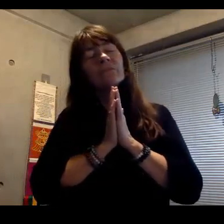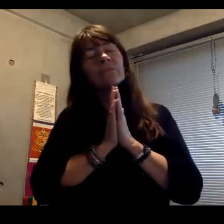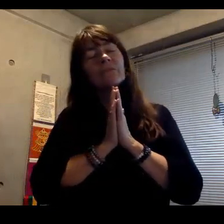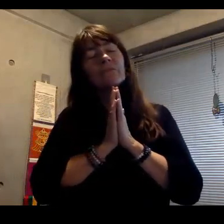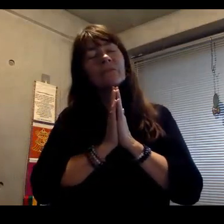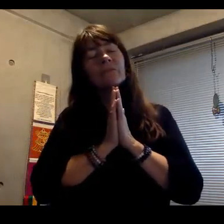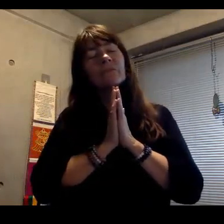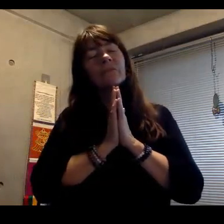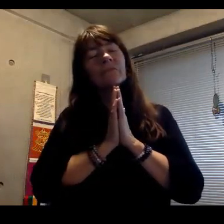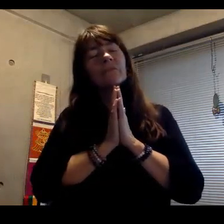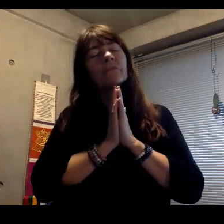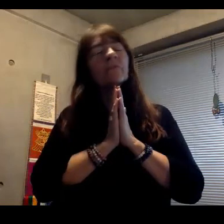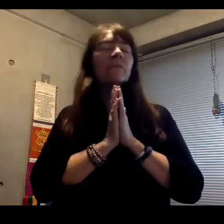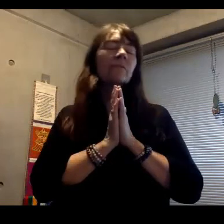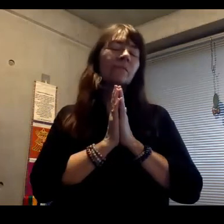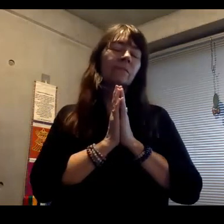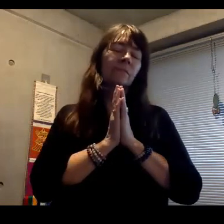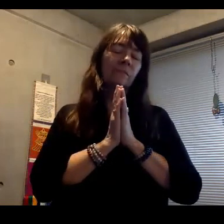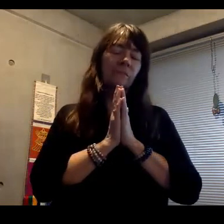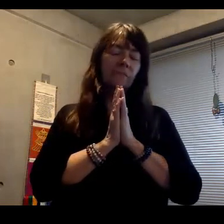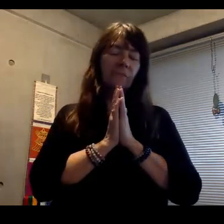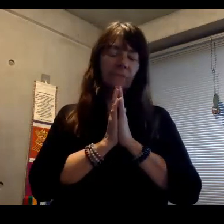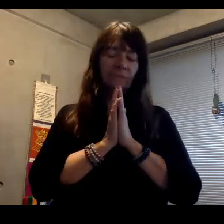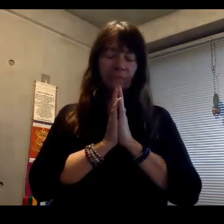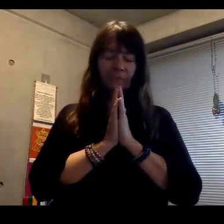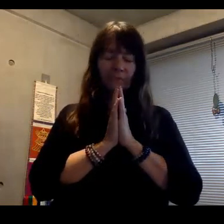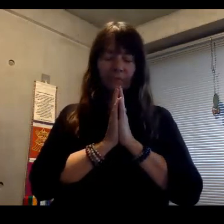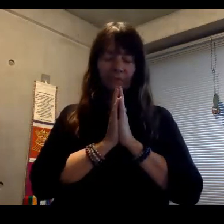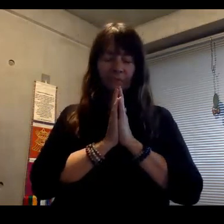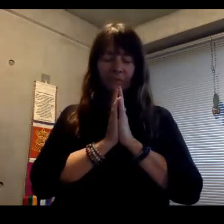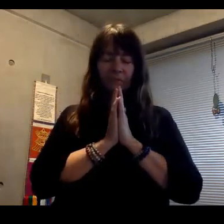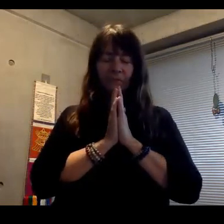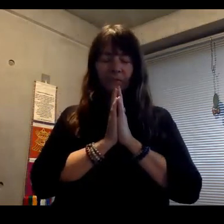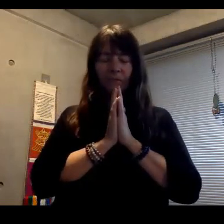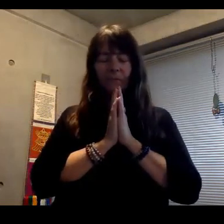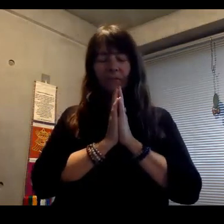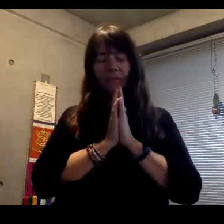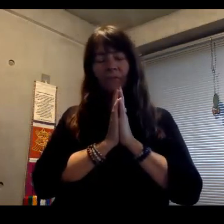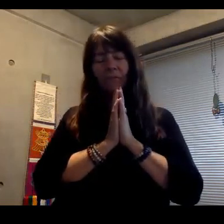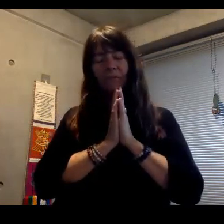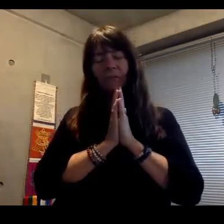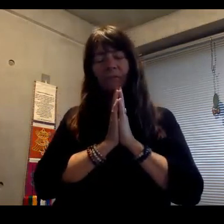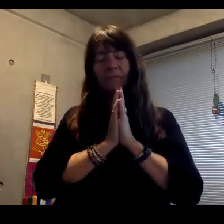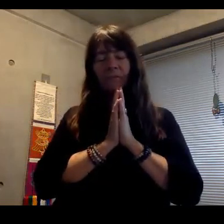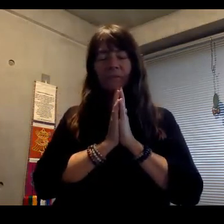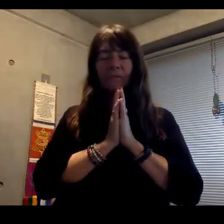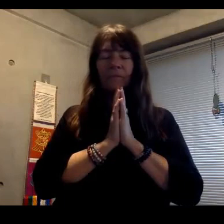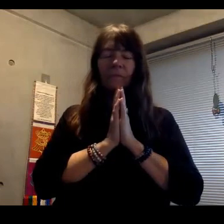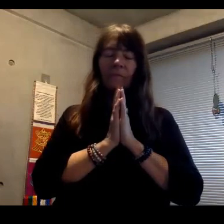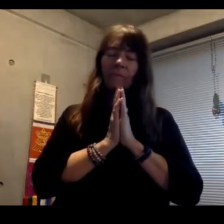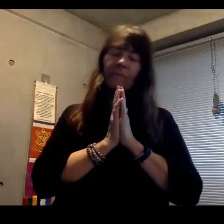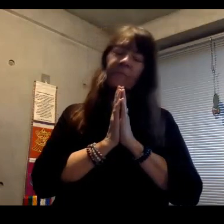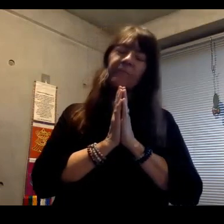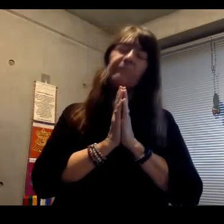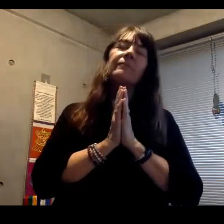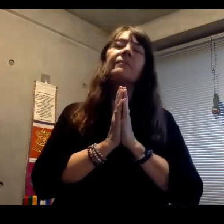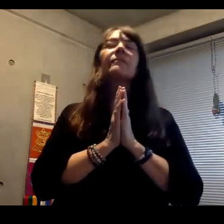interactions here that, the population is growing. We're putting more and more pressure on the